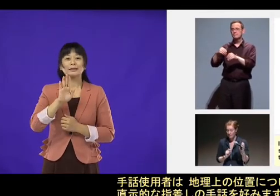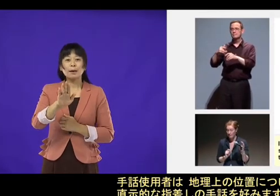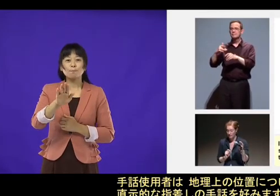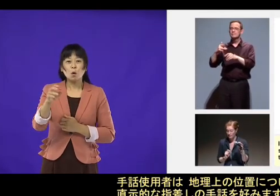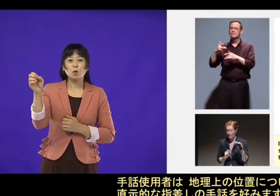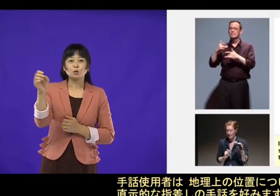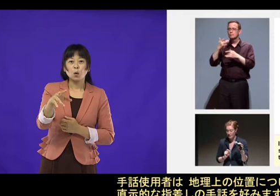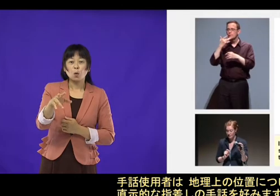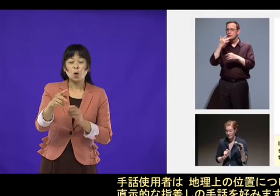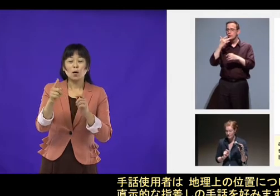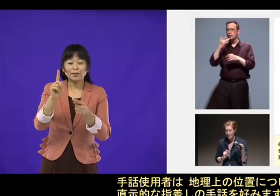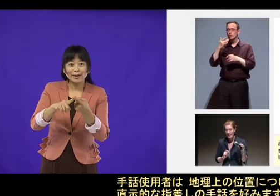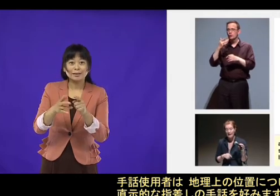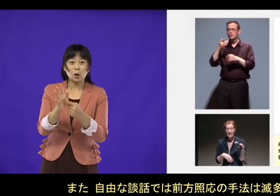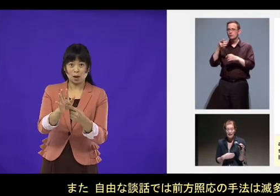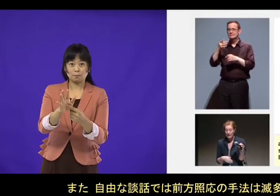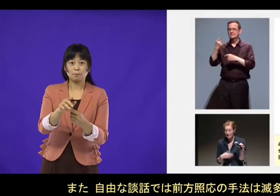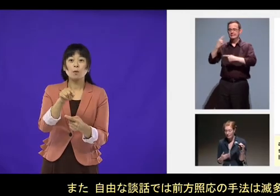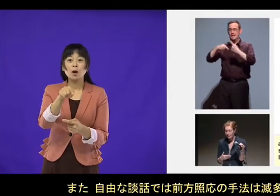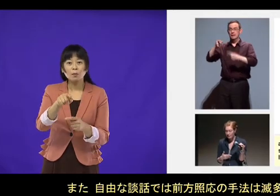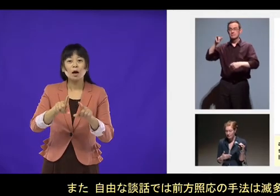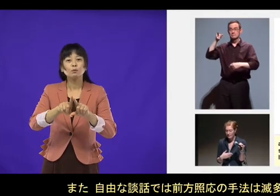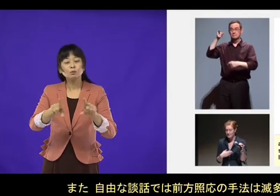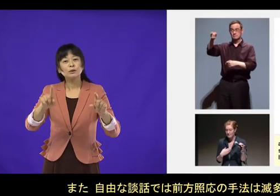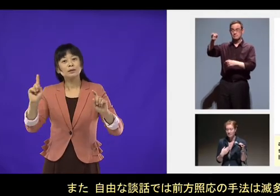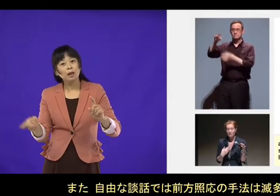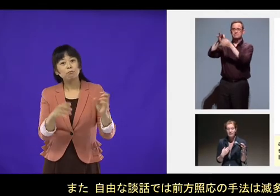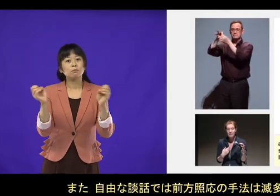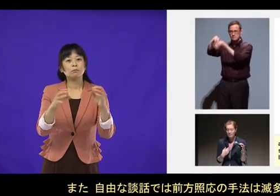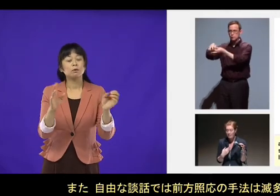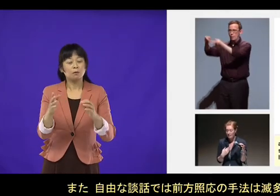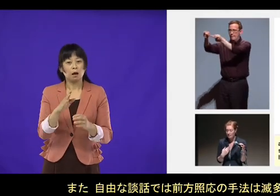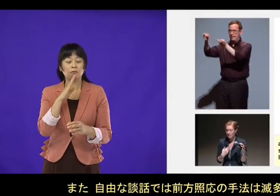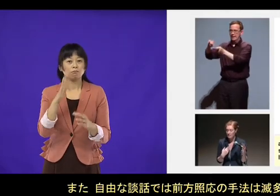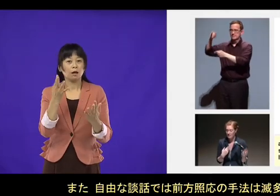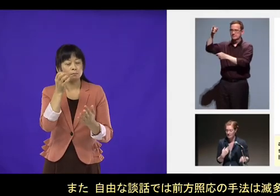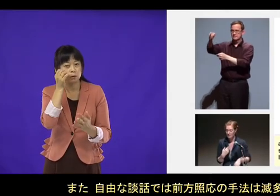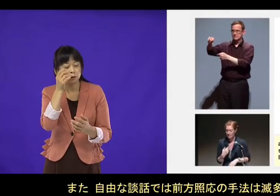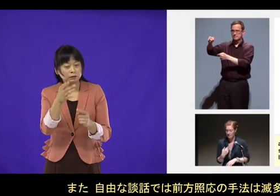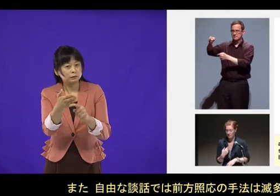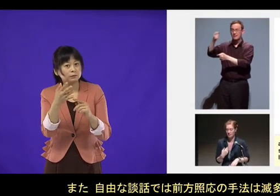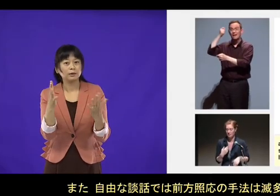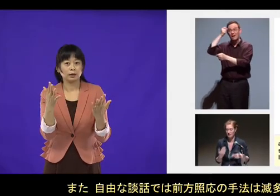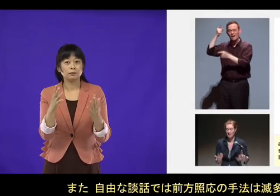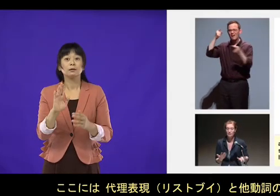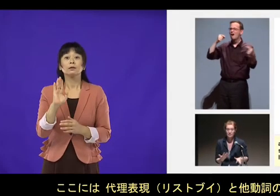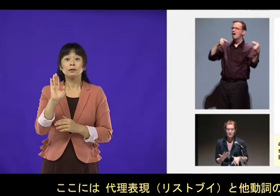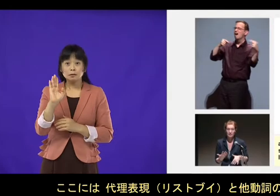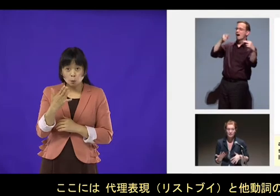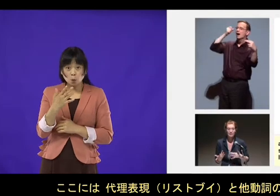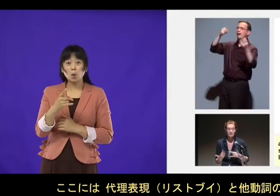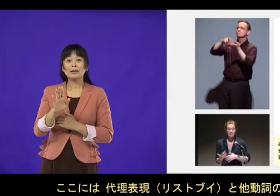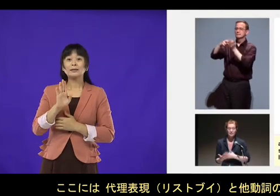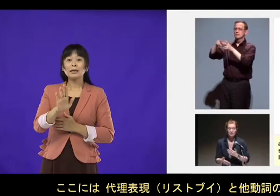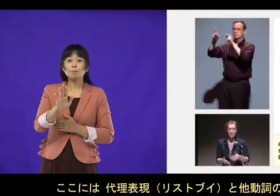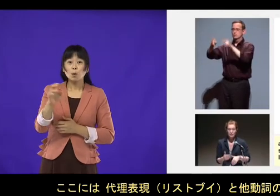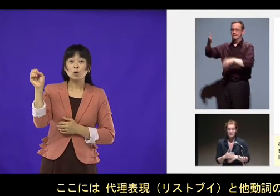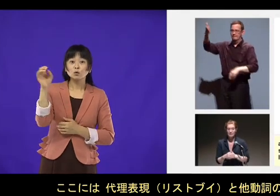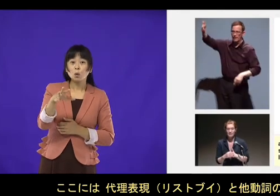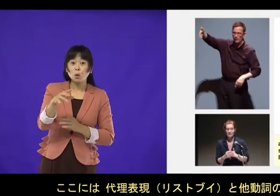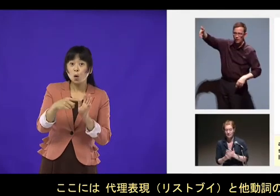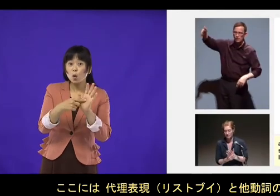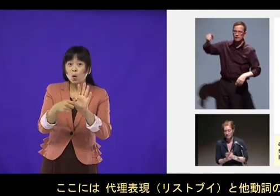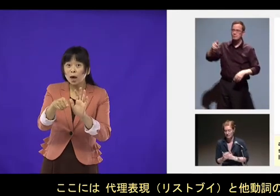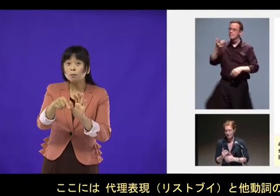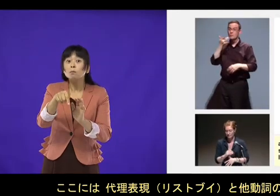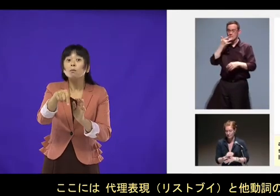topographic locations. And anaphoric strategies are really rare in spontaneous discourse, and that includes the list boys